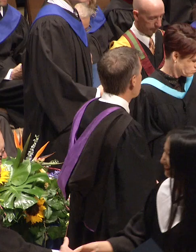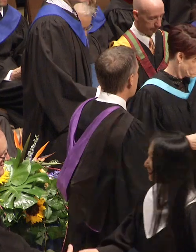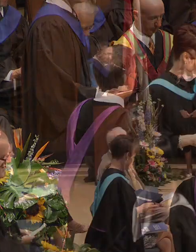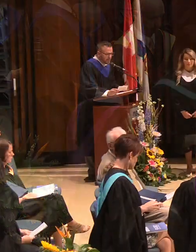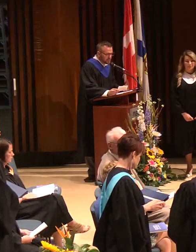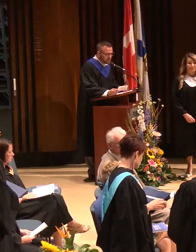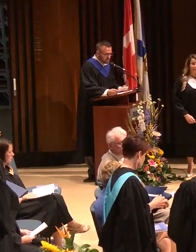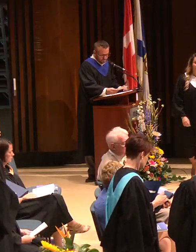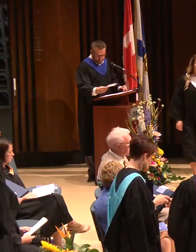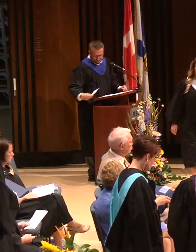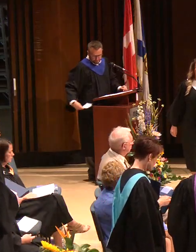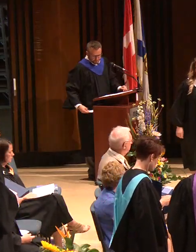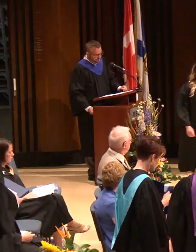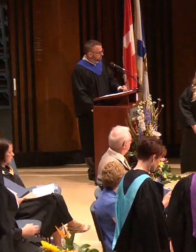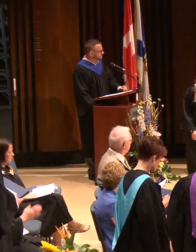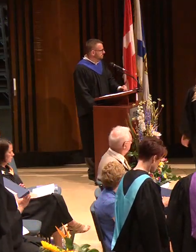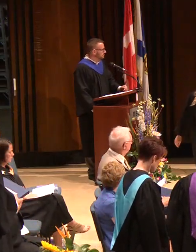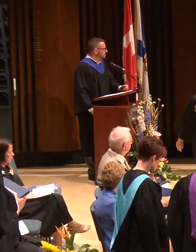Morgan Fraser.